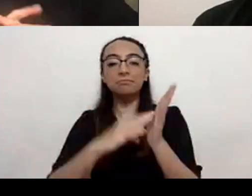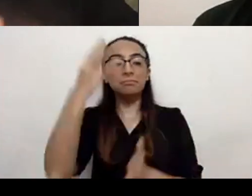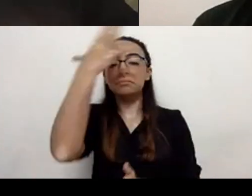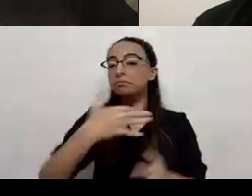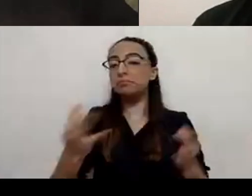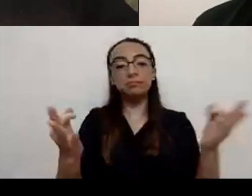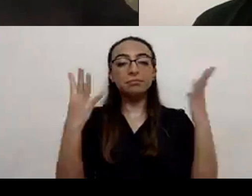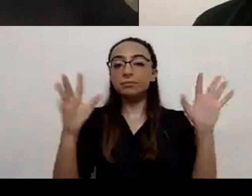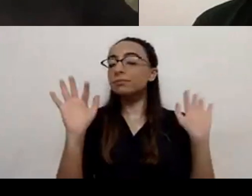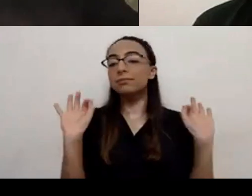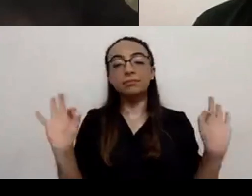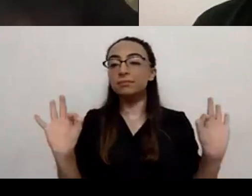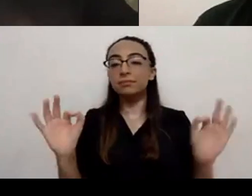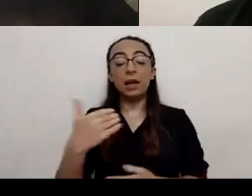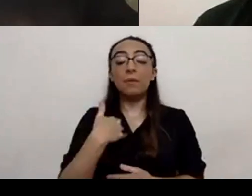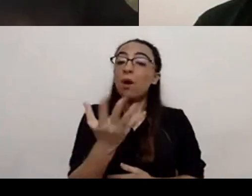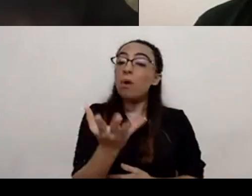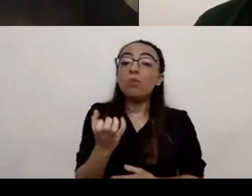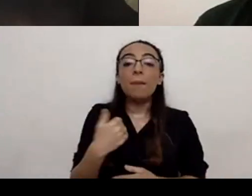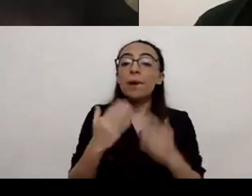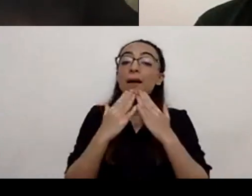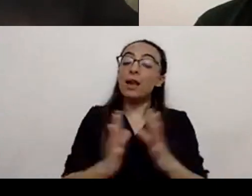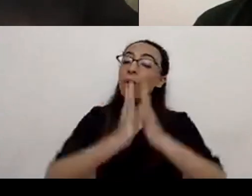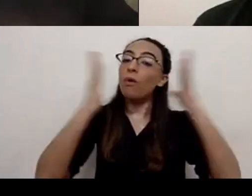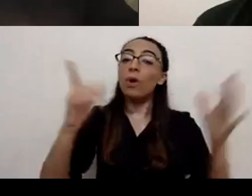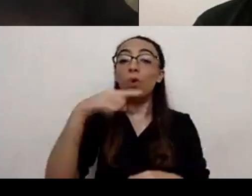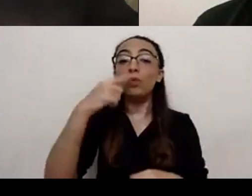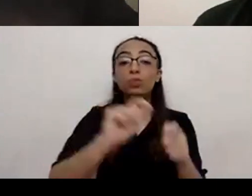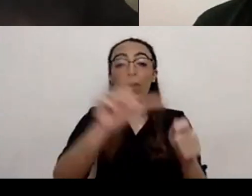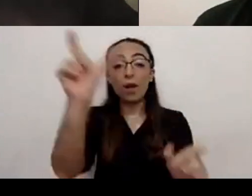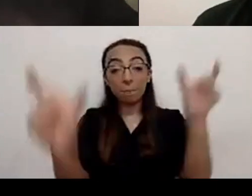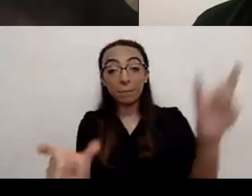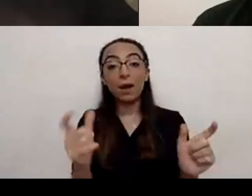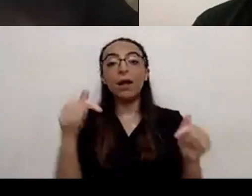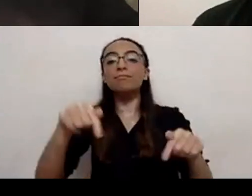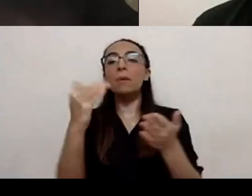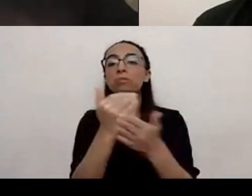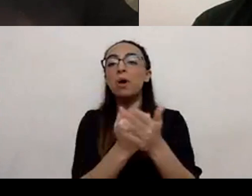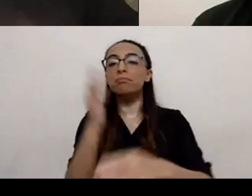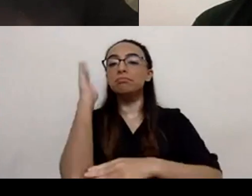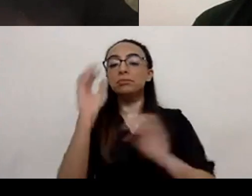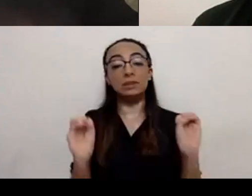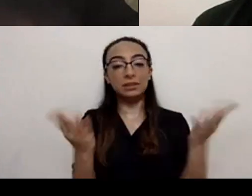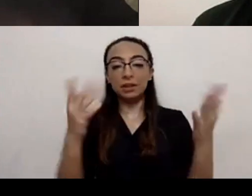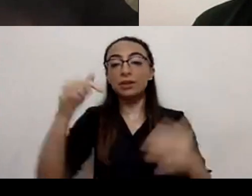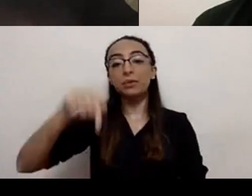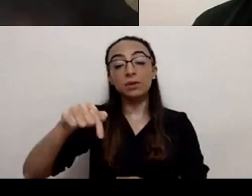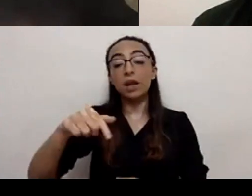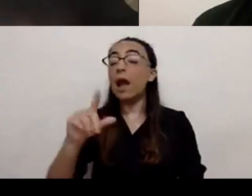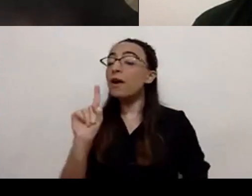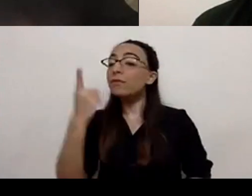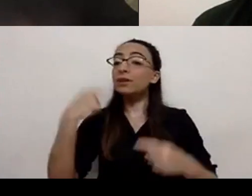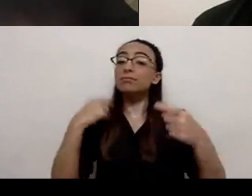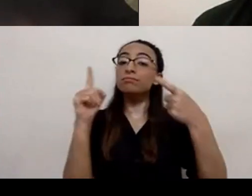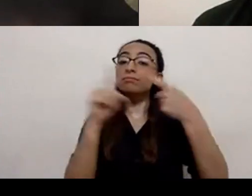I must thank everybody who made it possible. And first of all, it's very important to